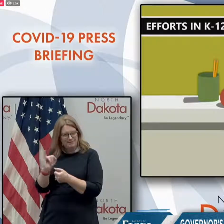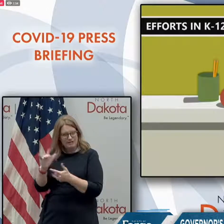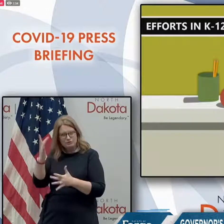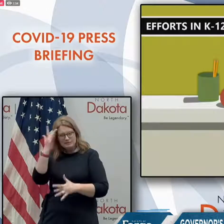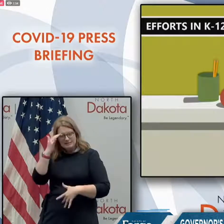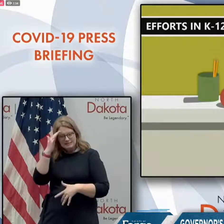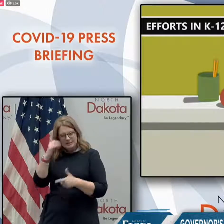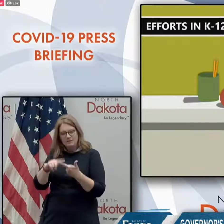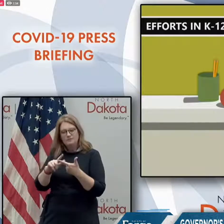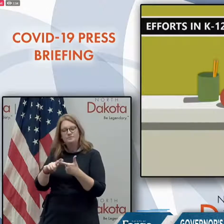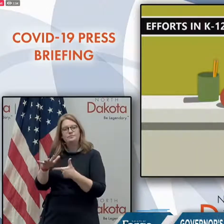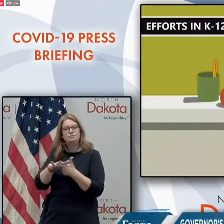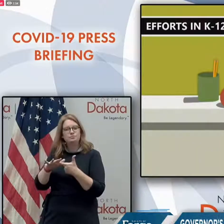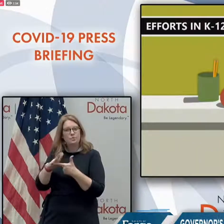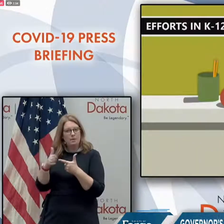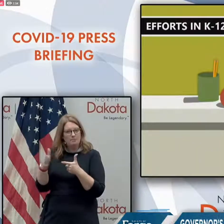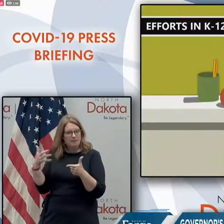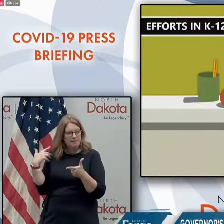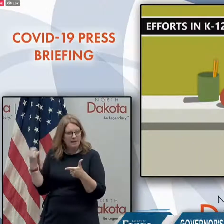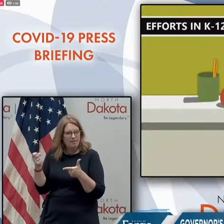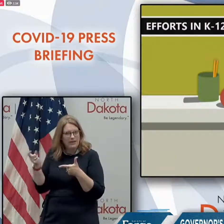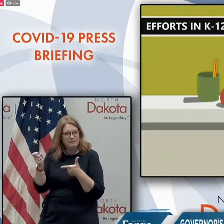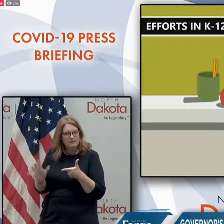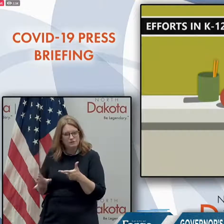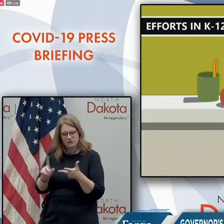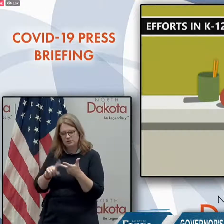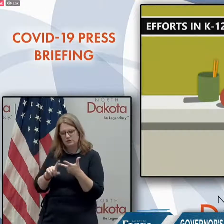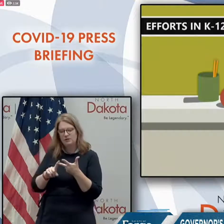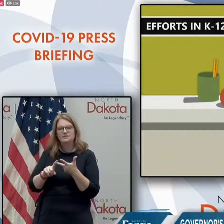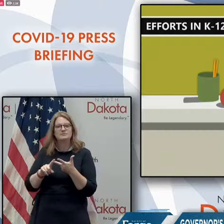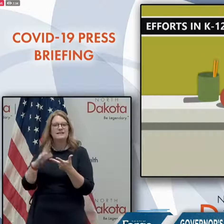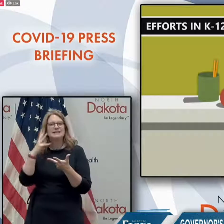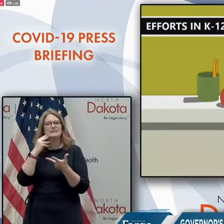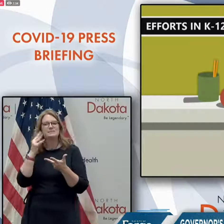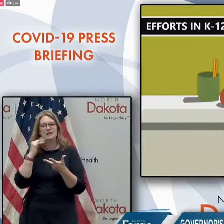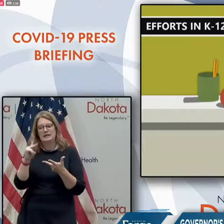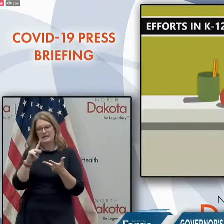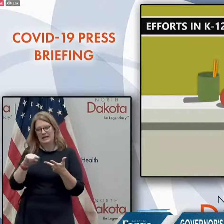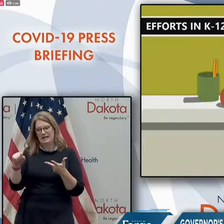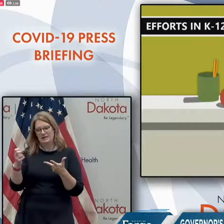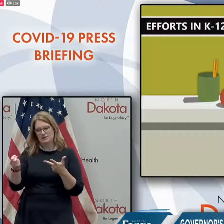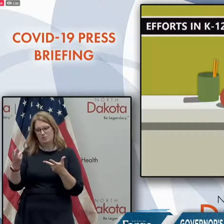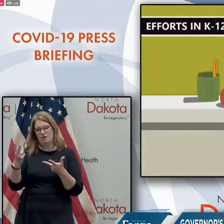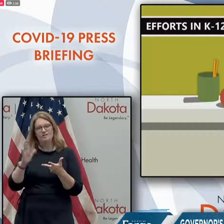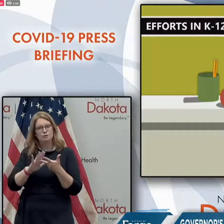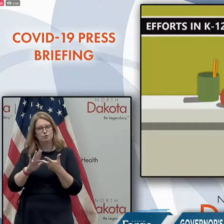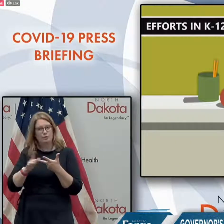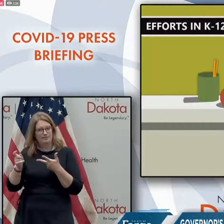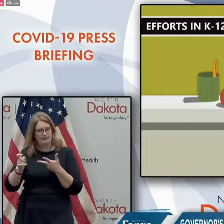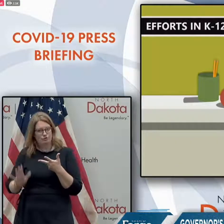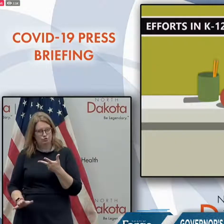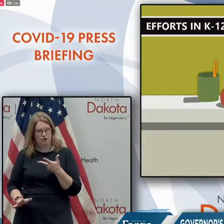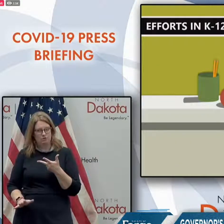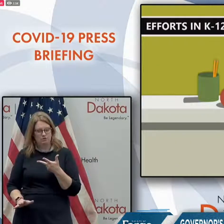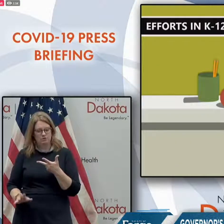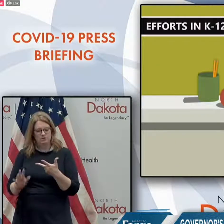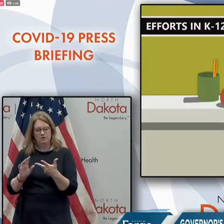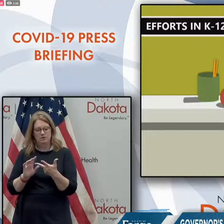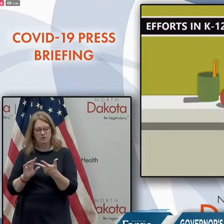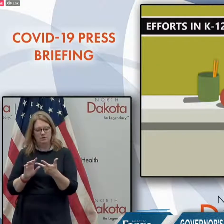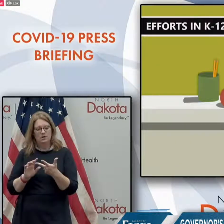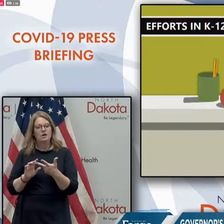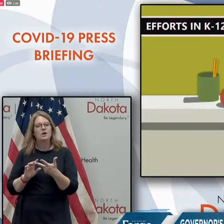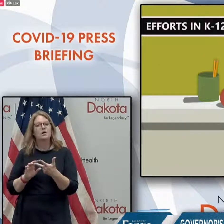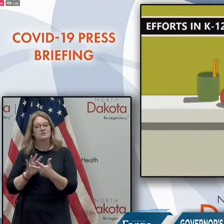local public health administrator, and an experienced K12 school administrator, being supported by